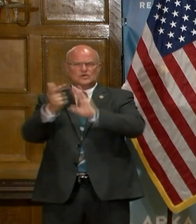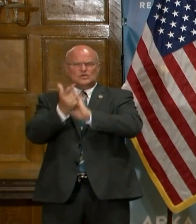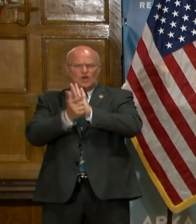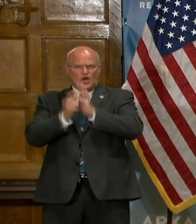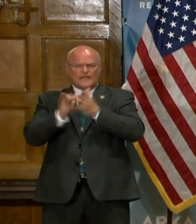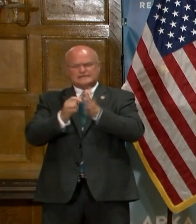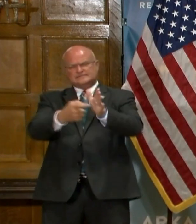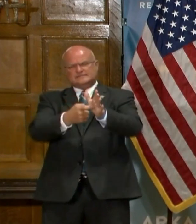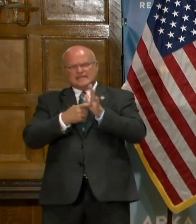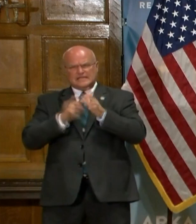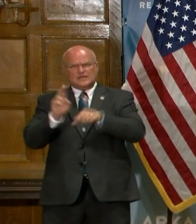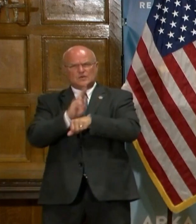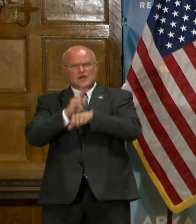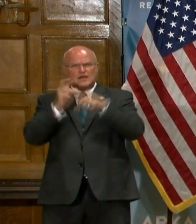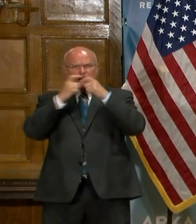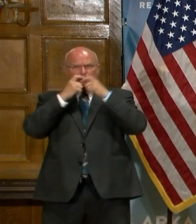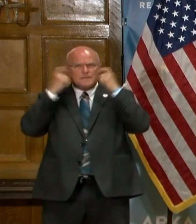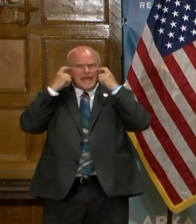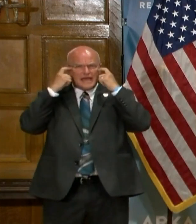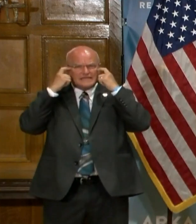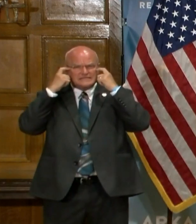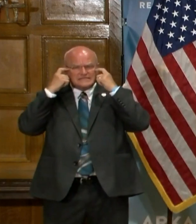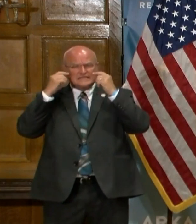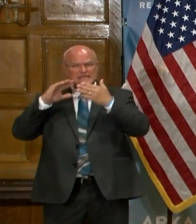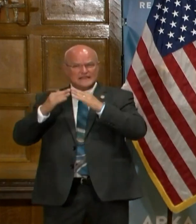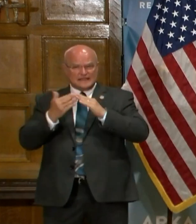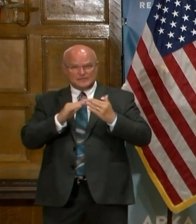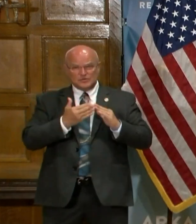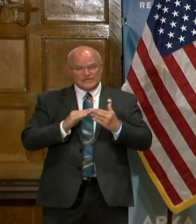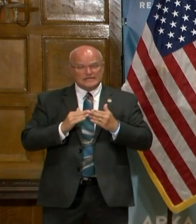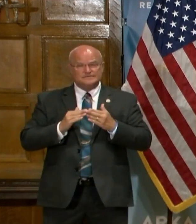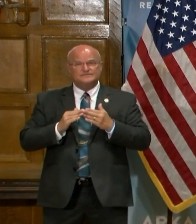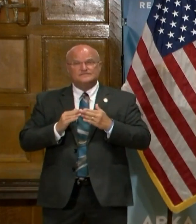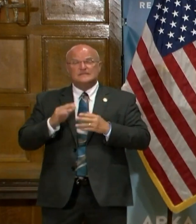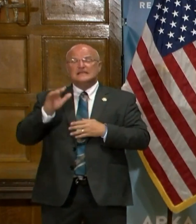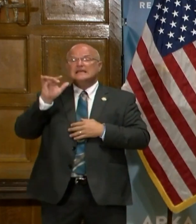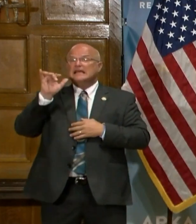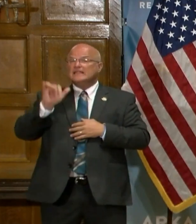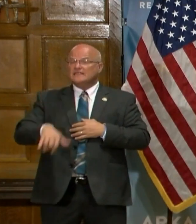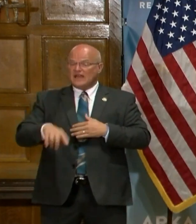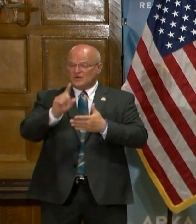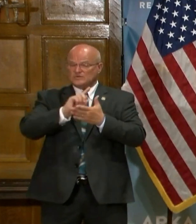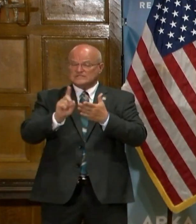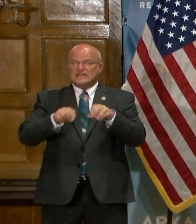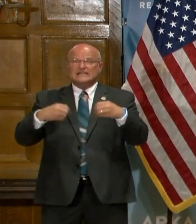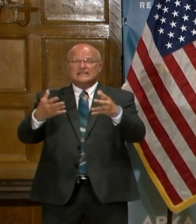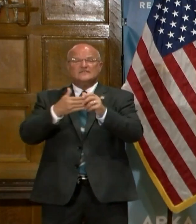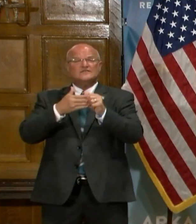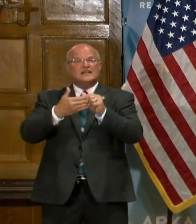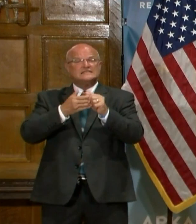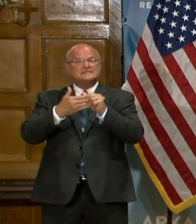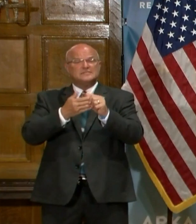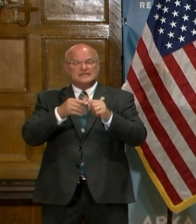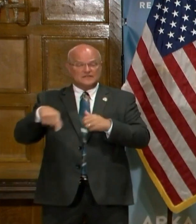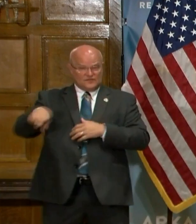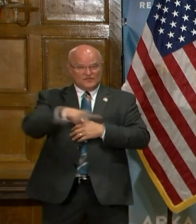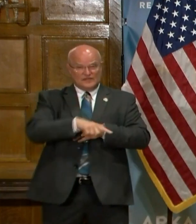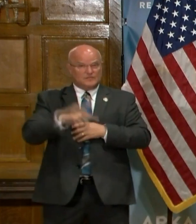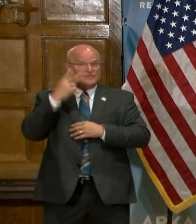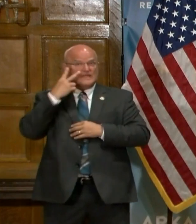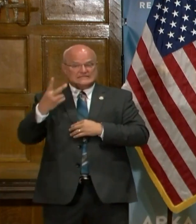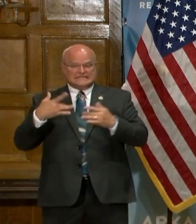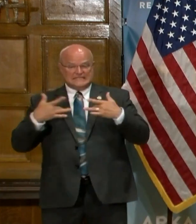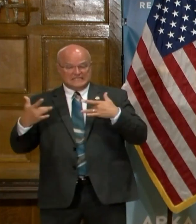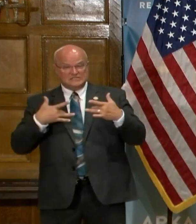ordinances that would mandate the wearing of masks in their communities. That was designed to give flexibility to them when they see